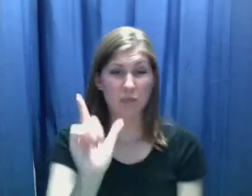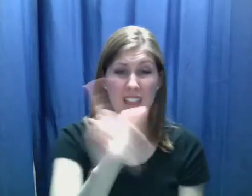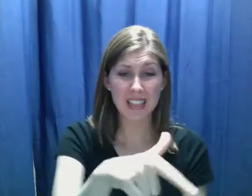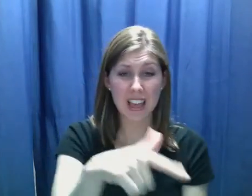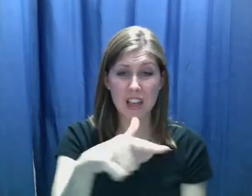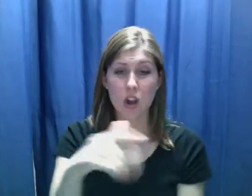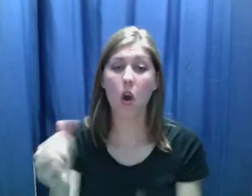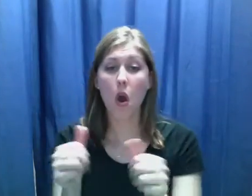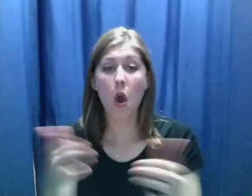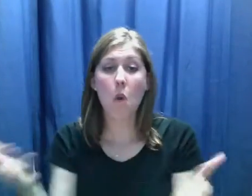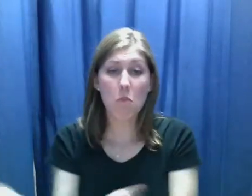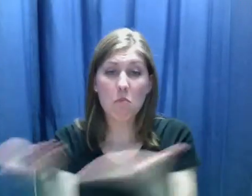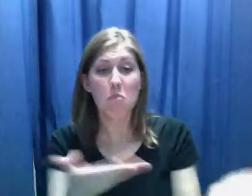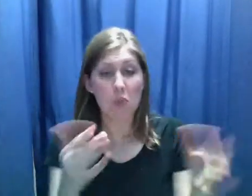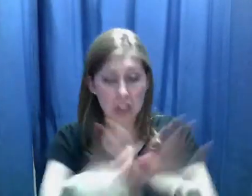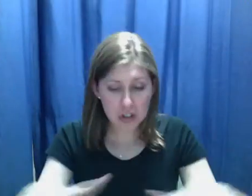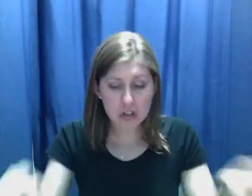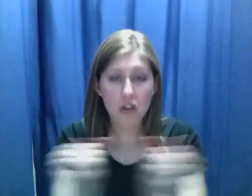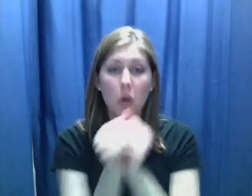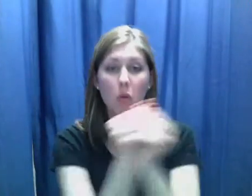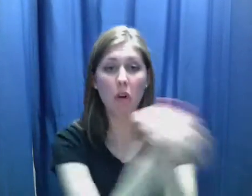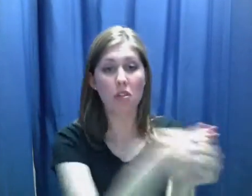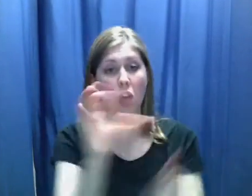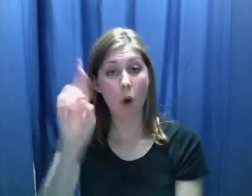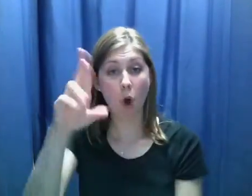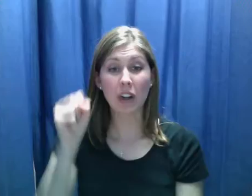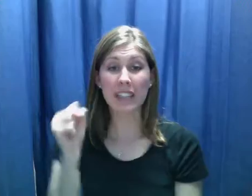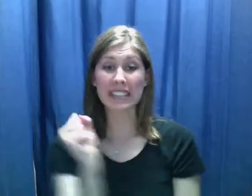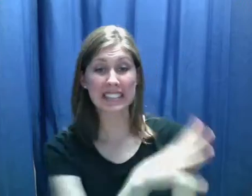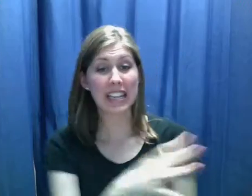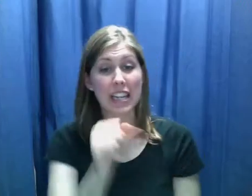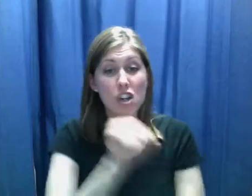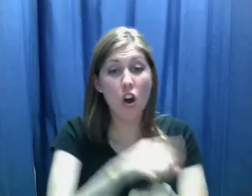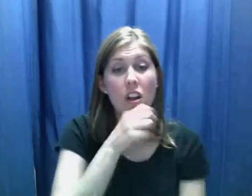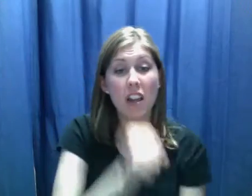them or sending the earning age children before the rest of the family came.